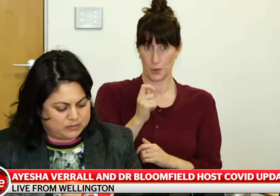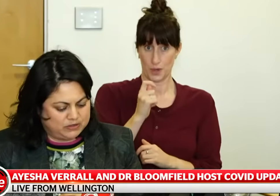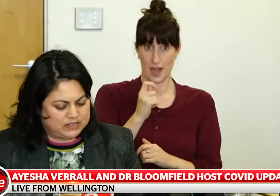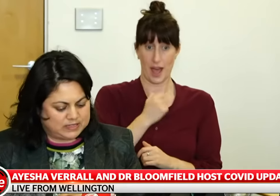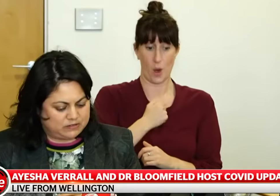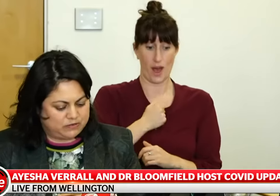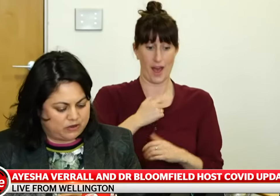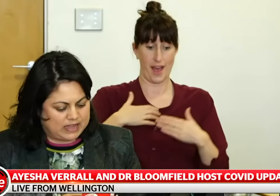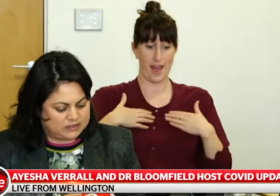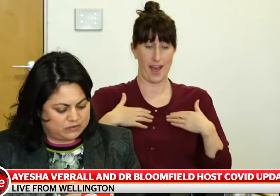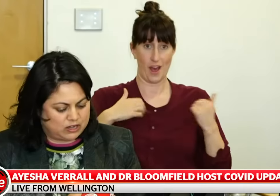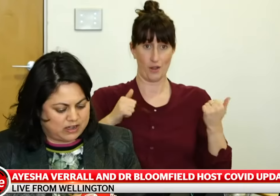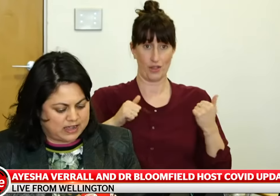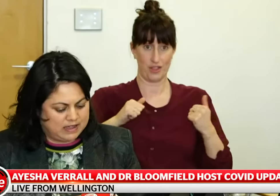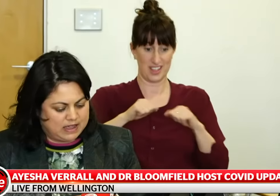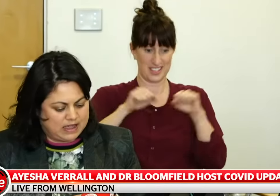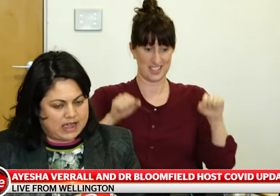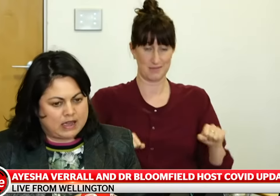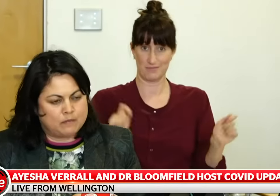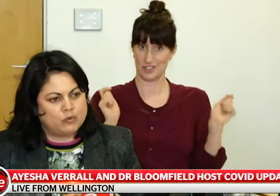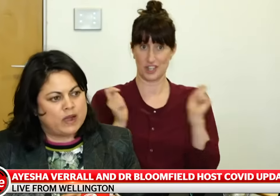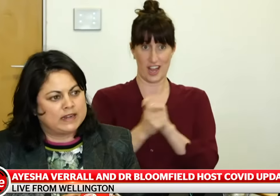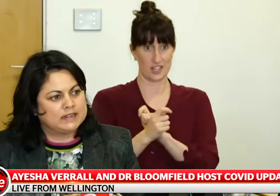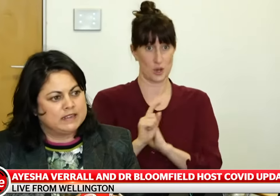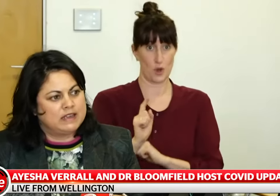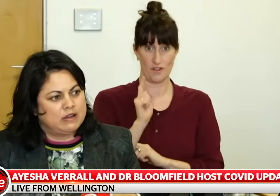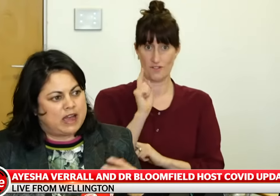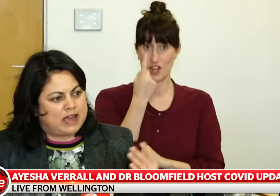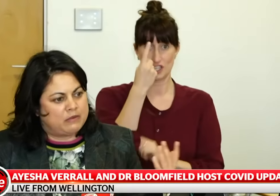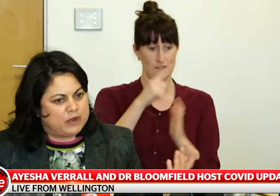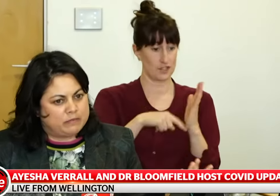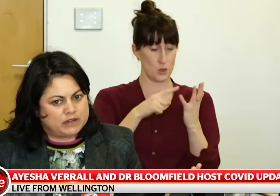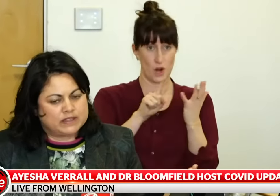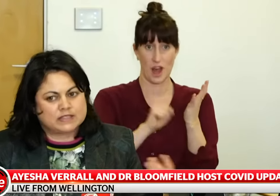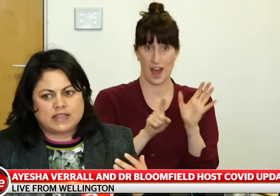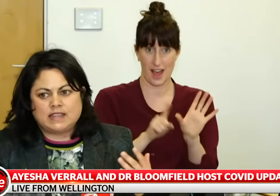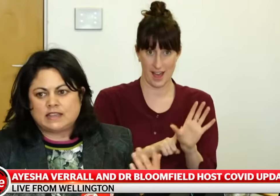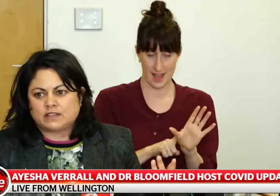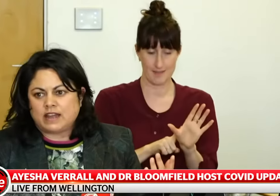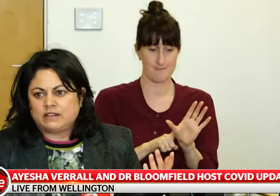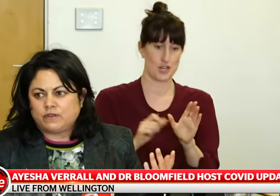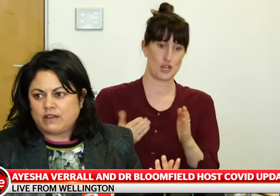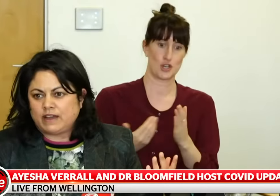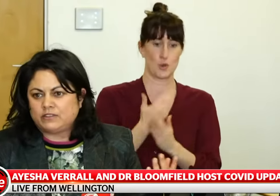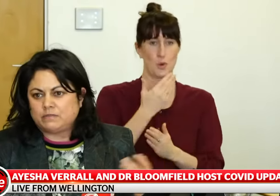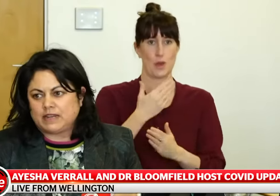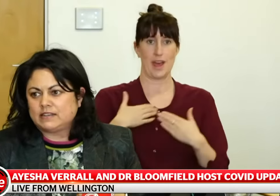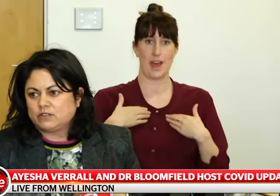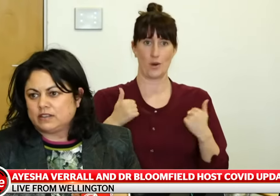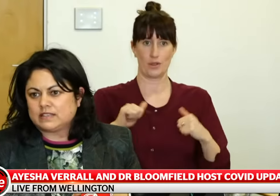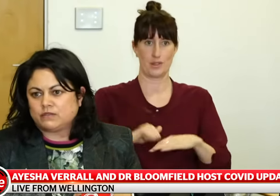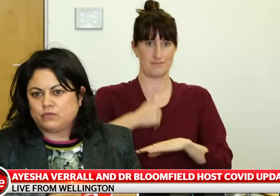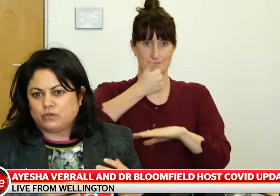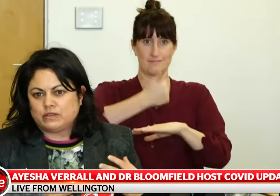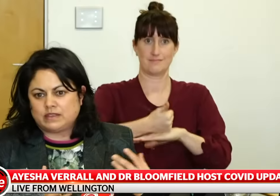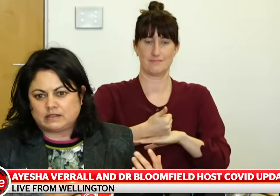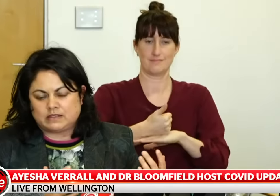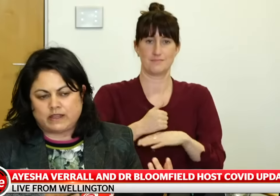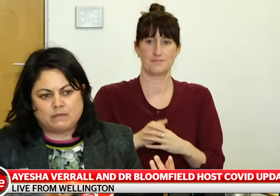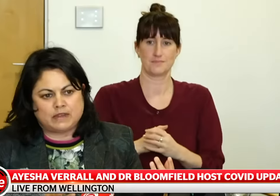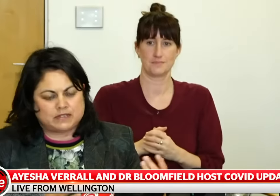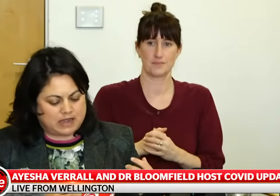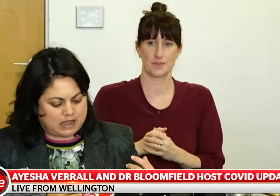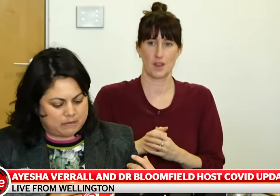the response as of July 1. We have previously assigned $500 million for